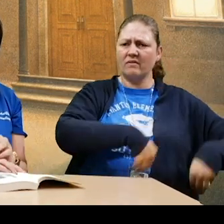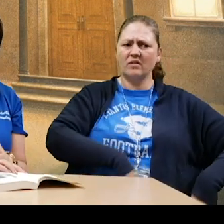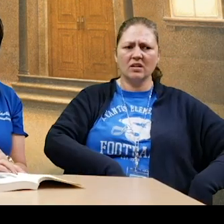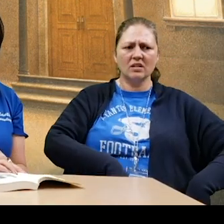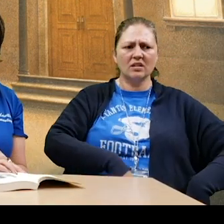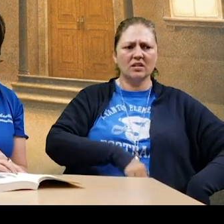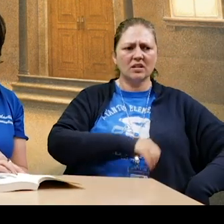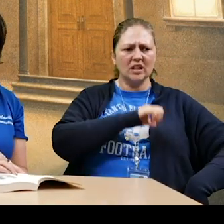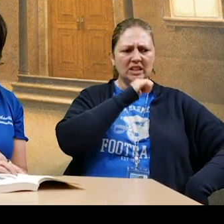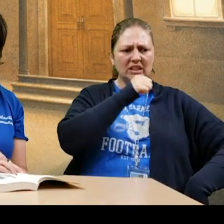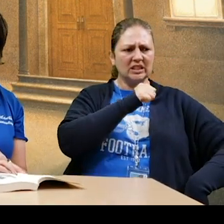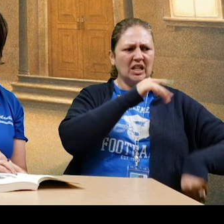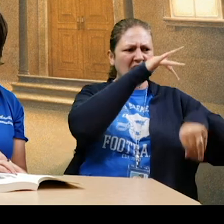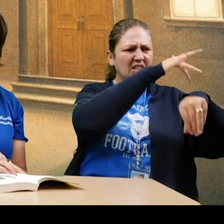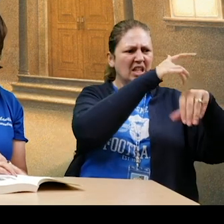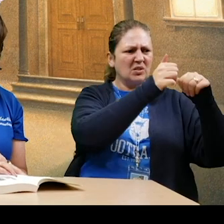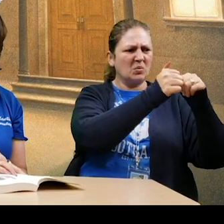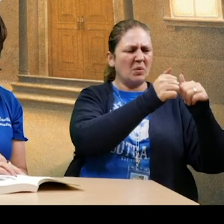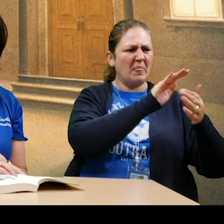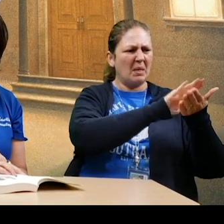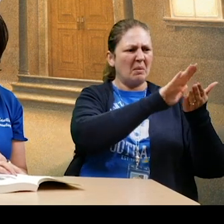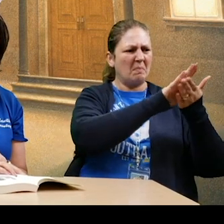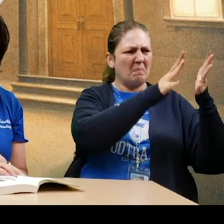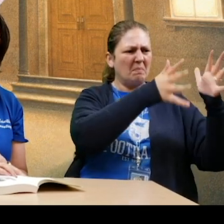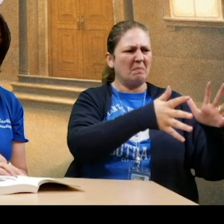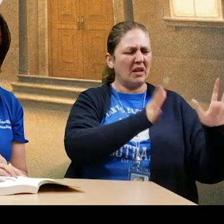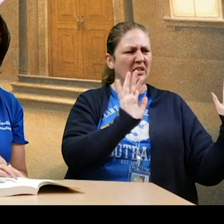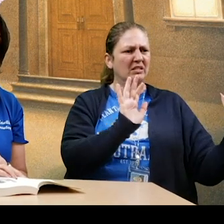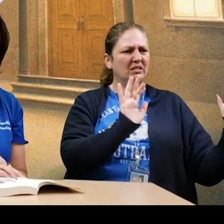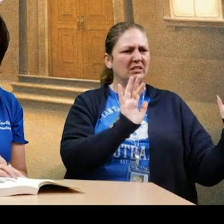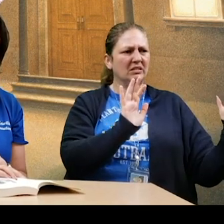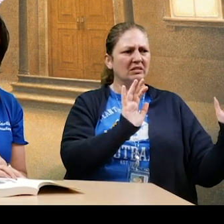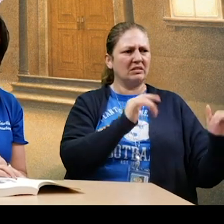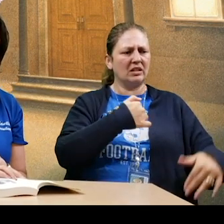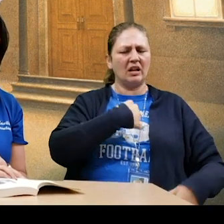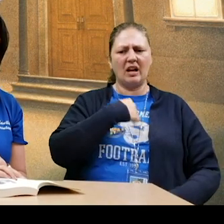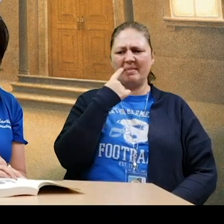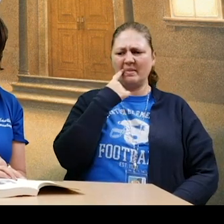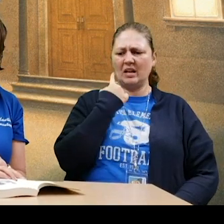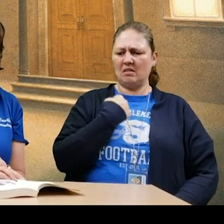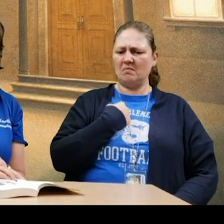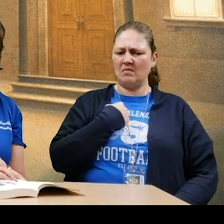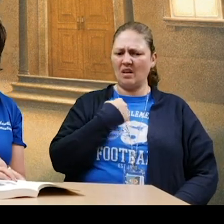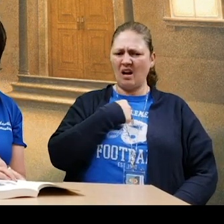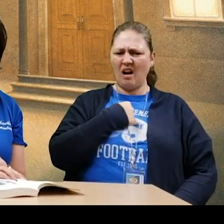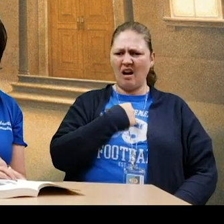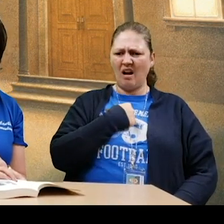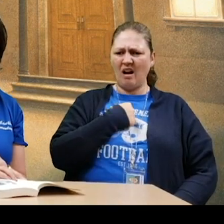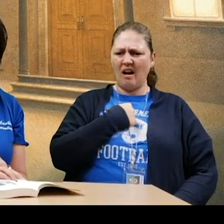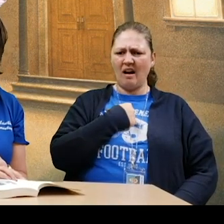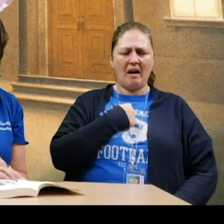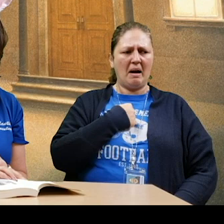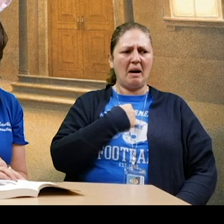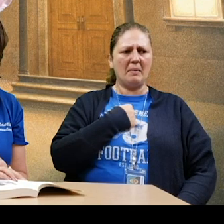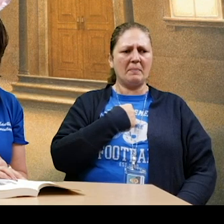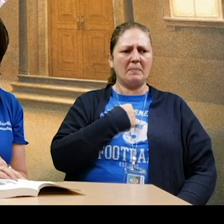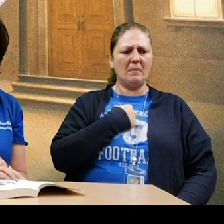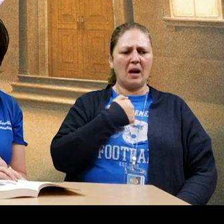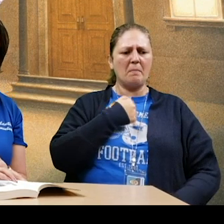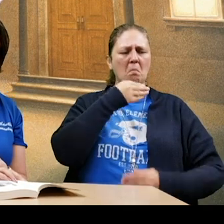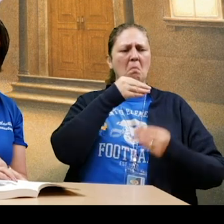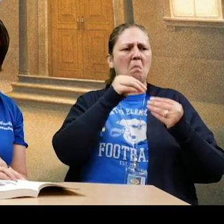had been handled by the maid as cavalierly as an inanimate object, a serving bowl, say, or a